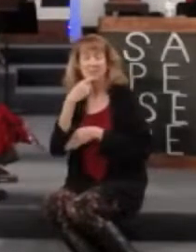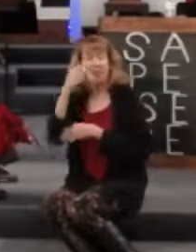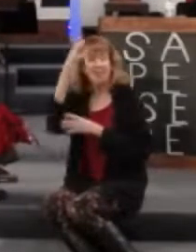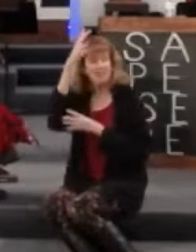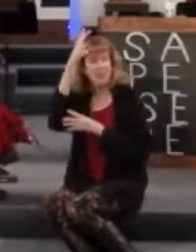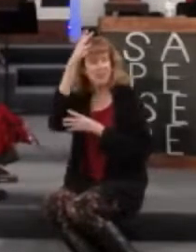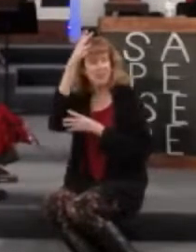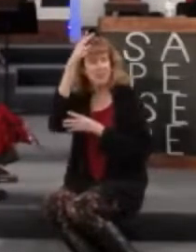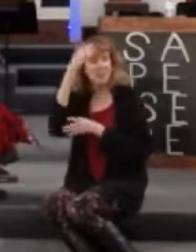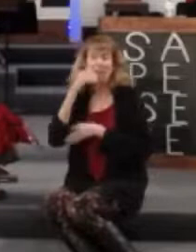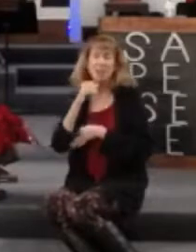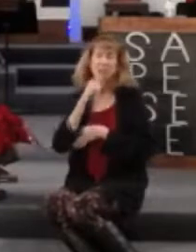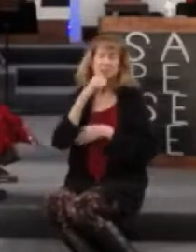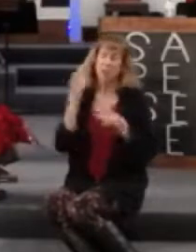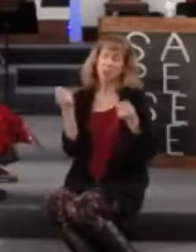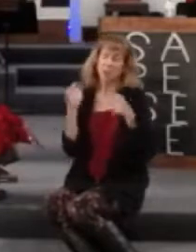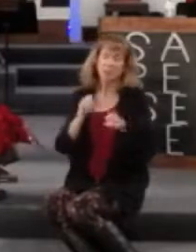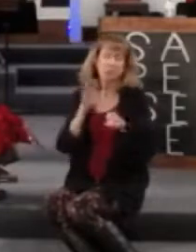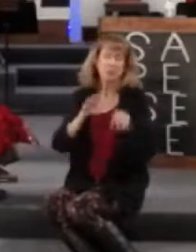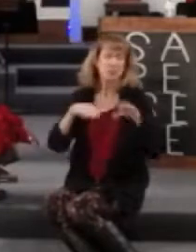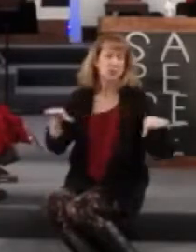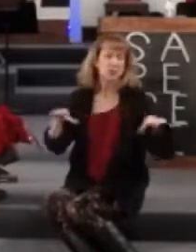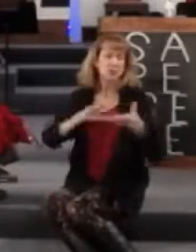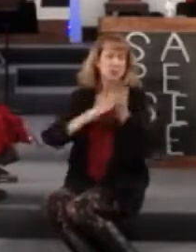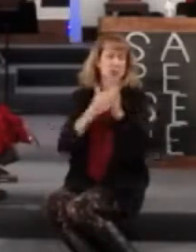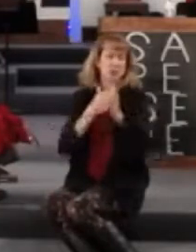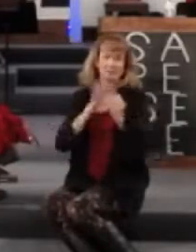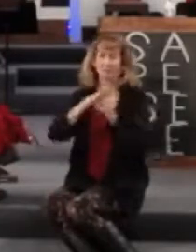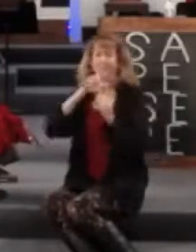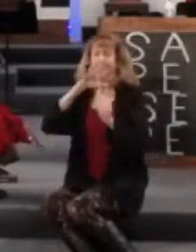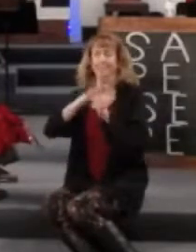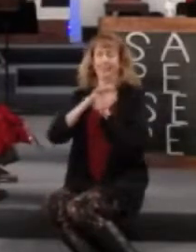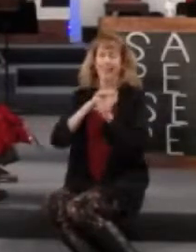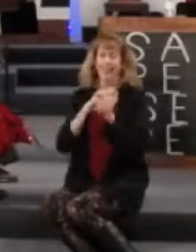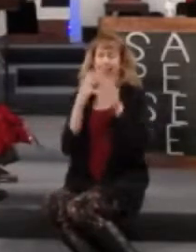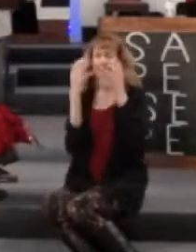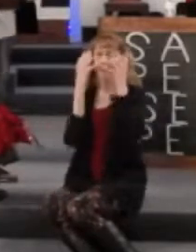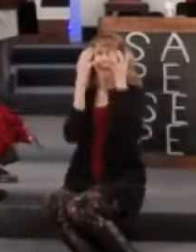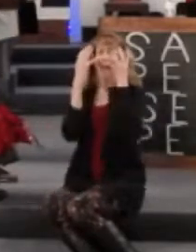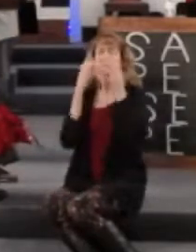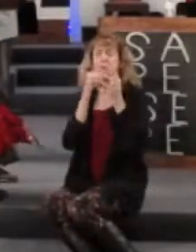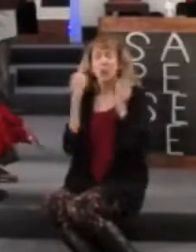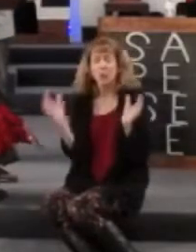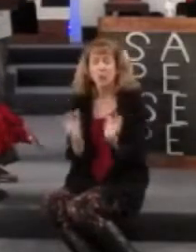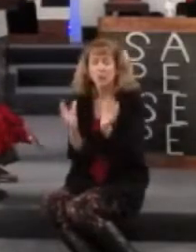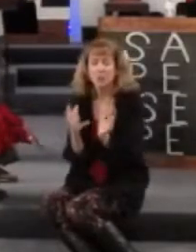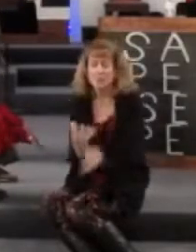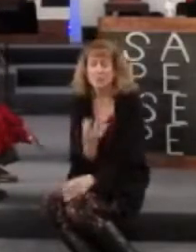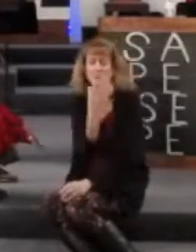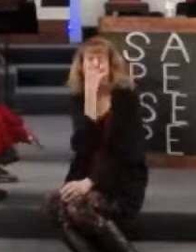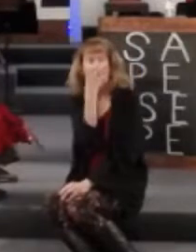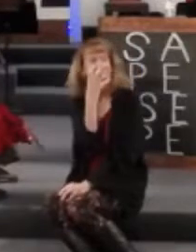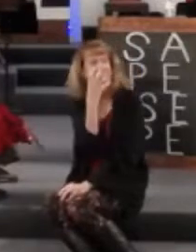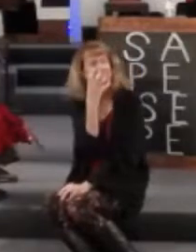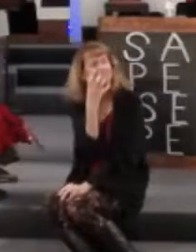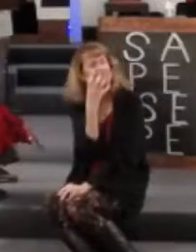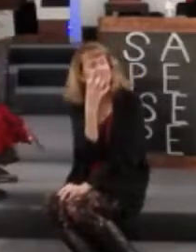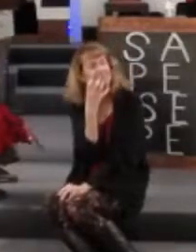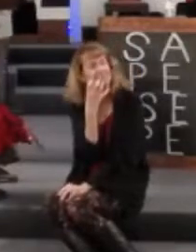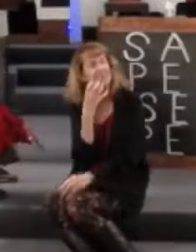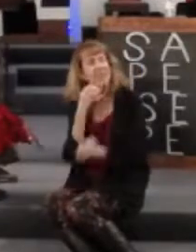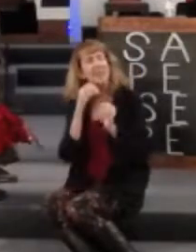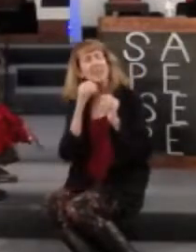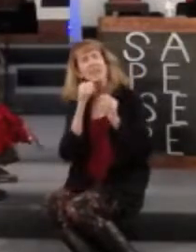not exasperate your children. Don't provoke them to anger." Now, this isn't